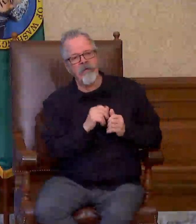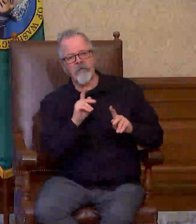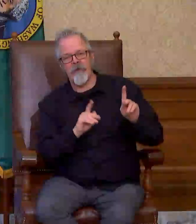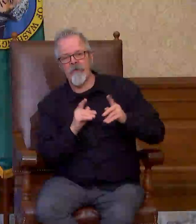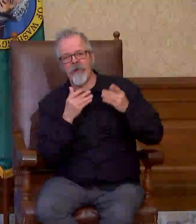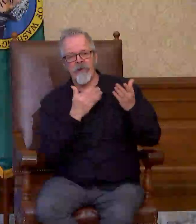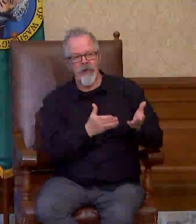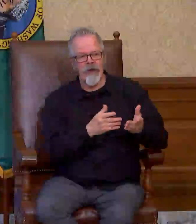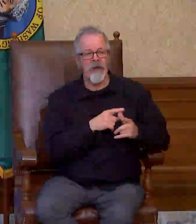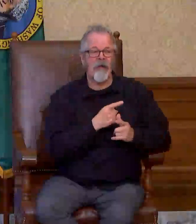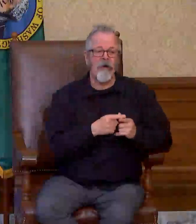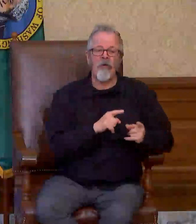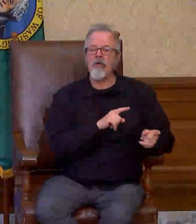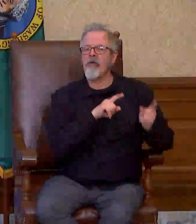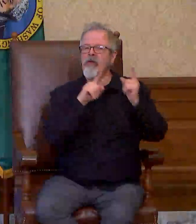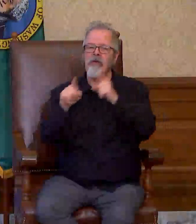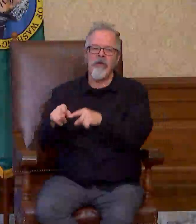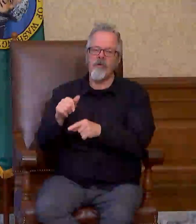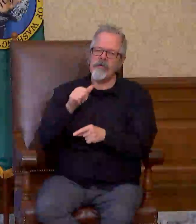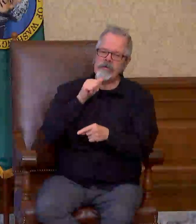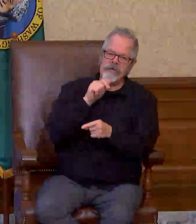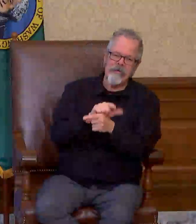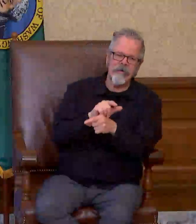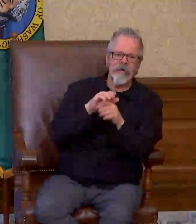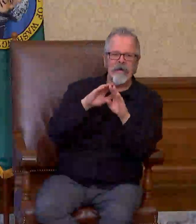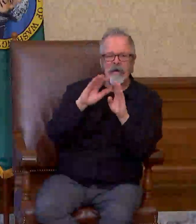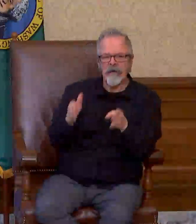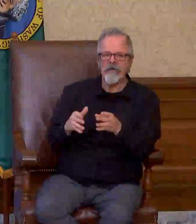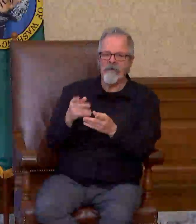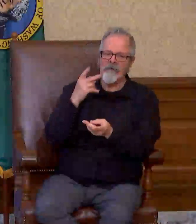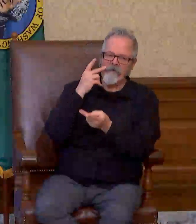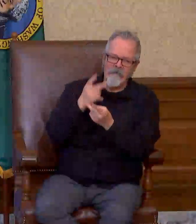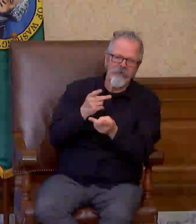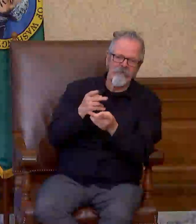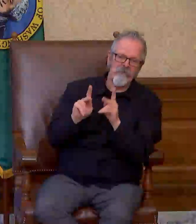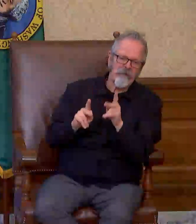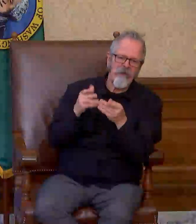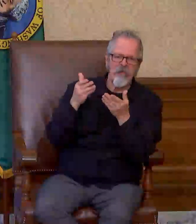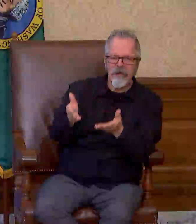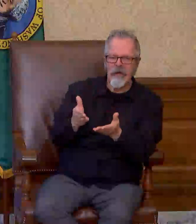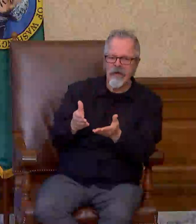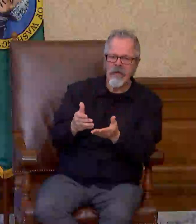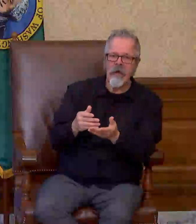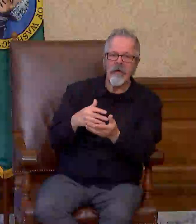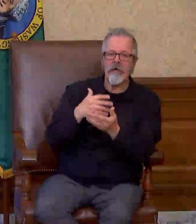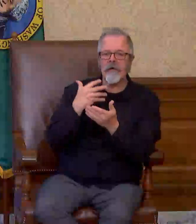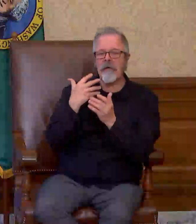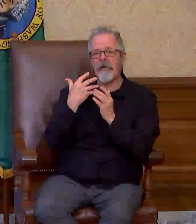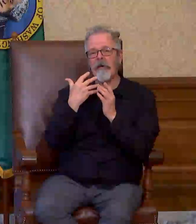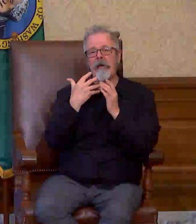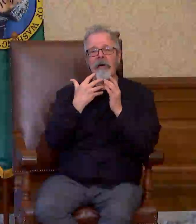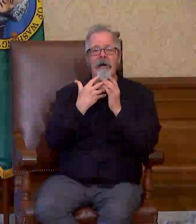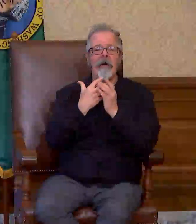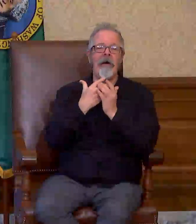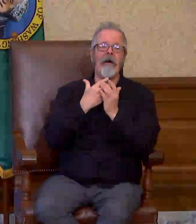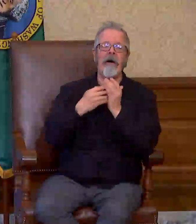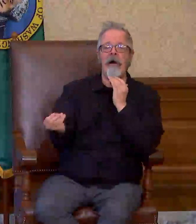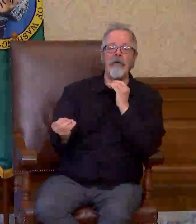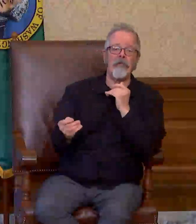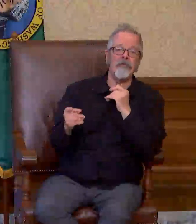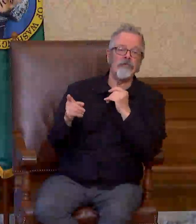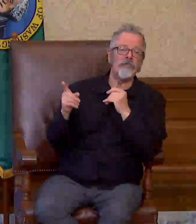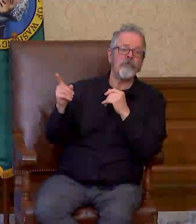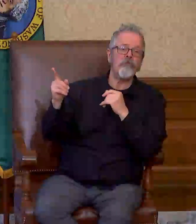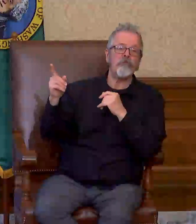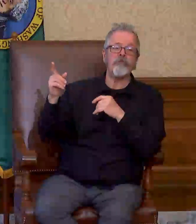out and having activities increases physical interaction. We think some estimate of the reduction of physical interactions